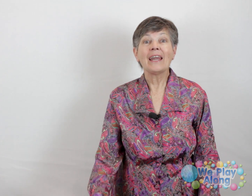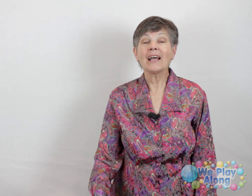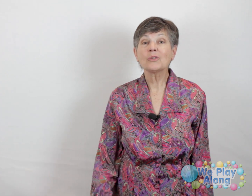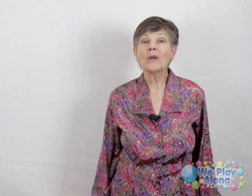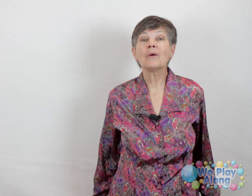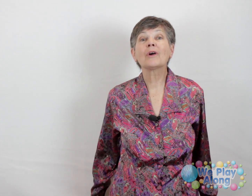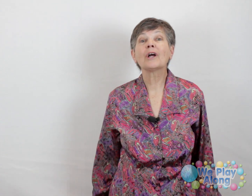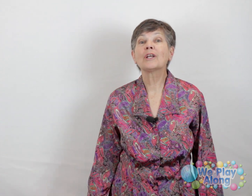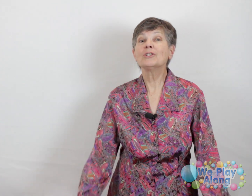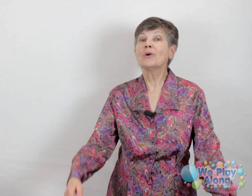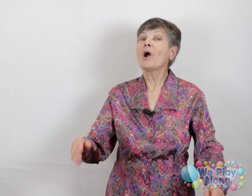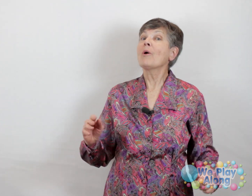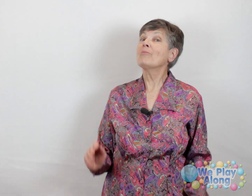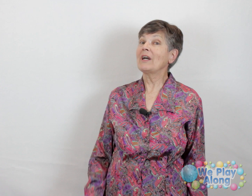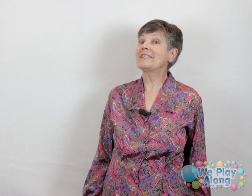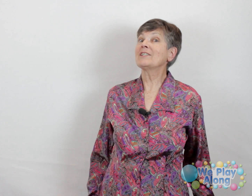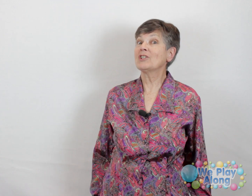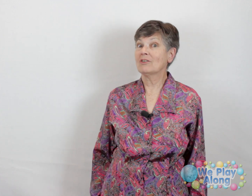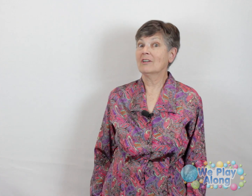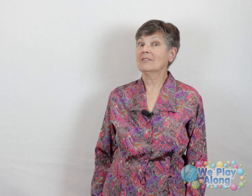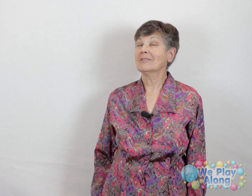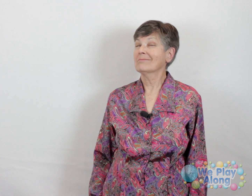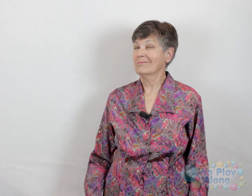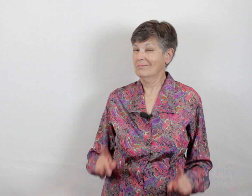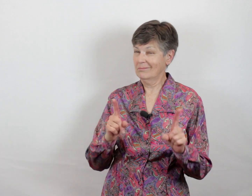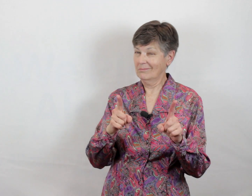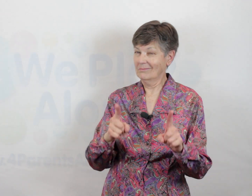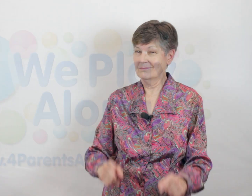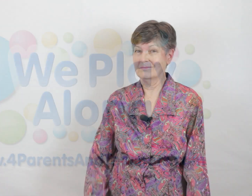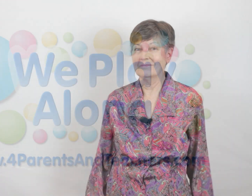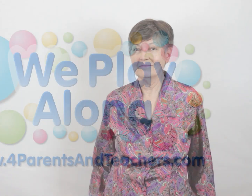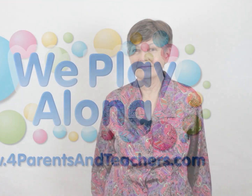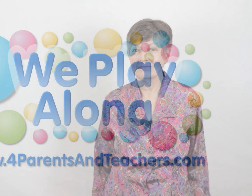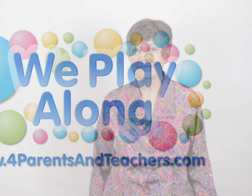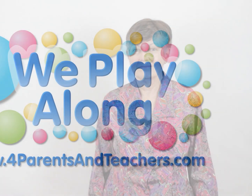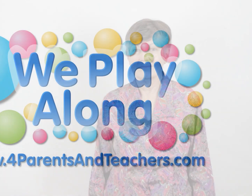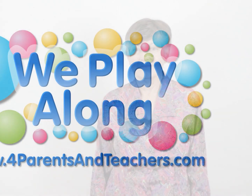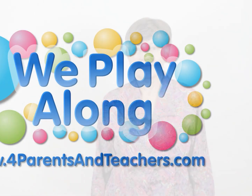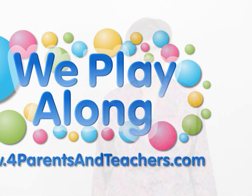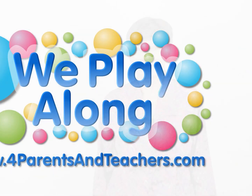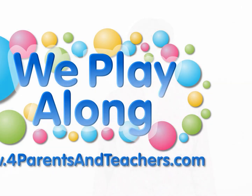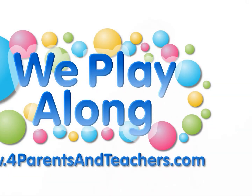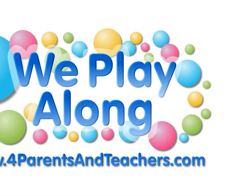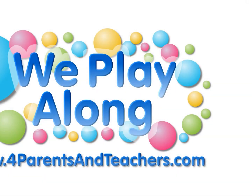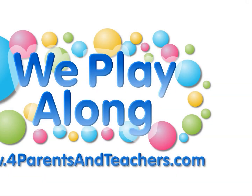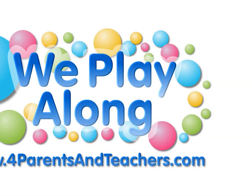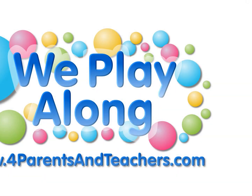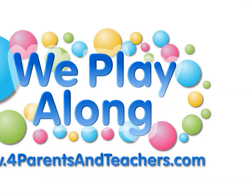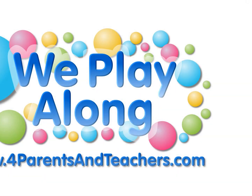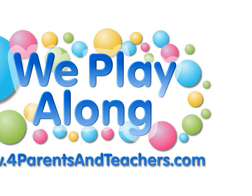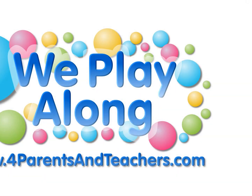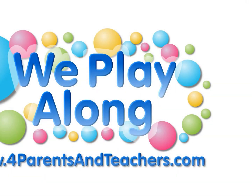next week we're going to do breads and cereals. Play, play, play along. Come on and play along.